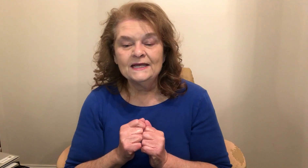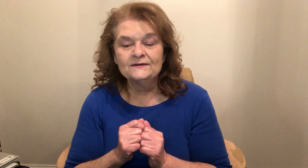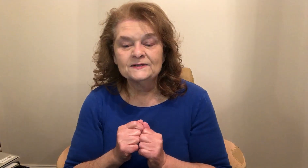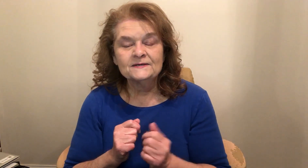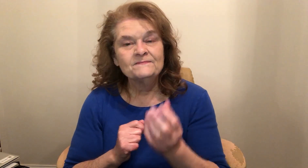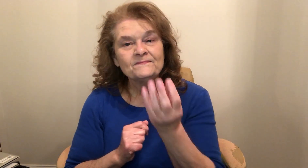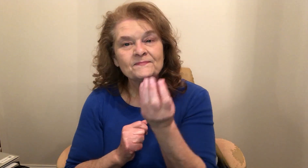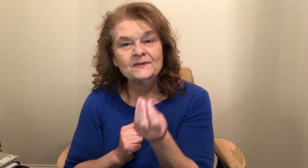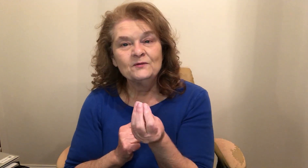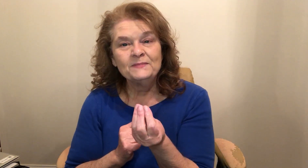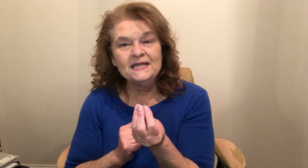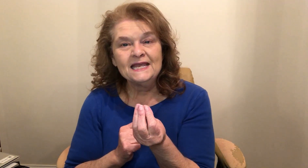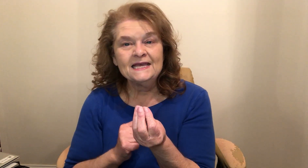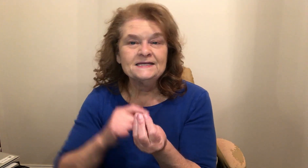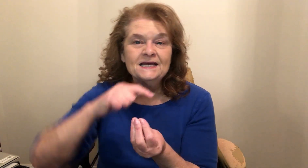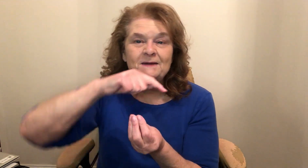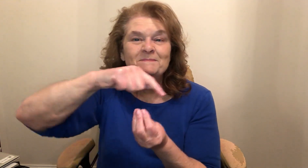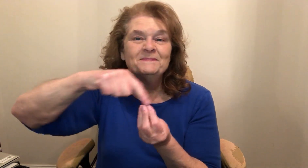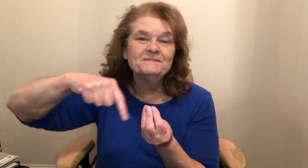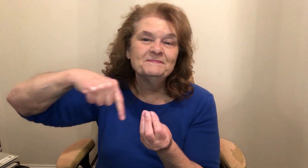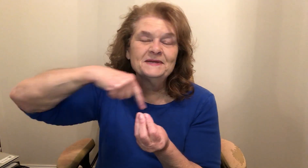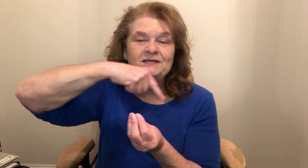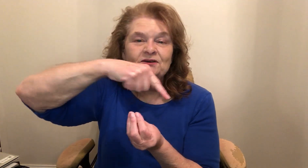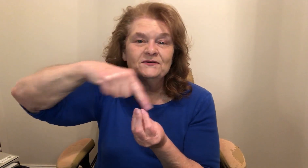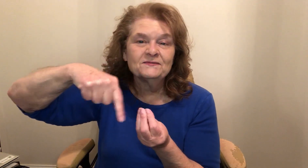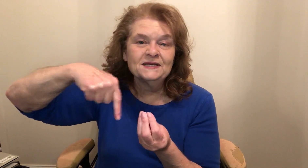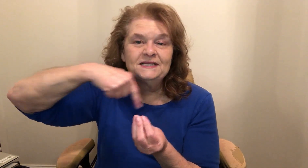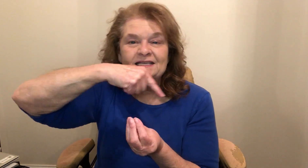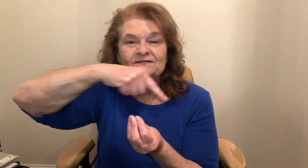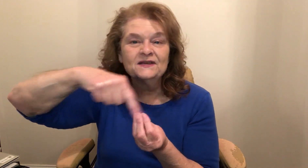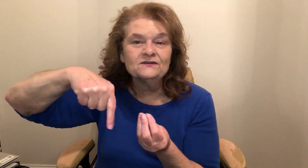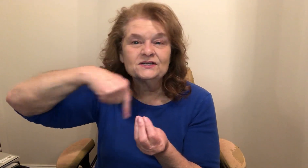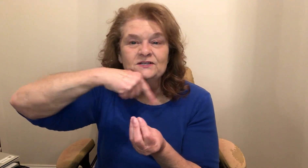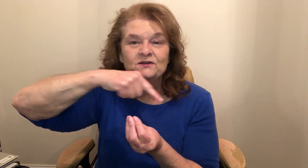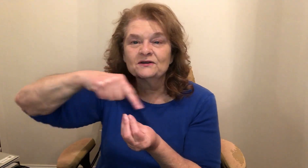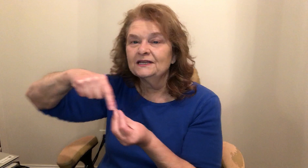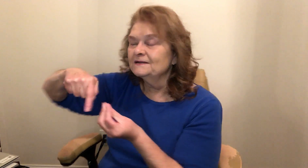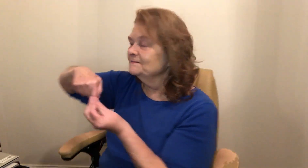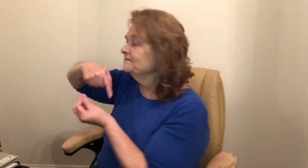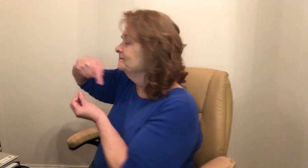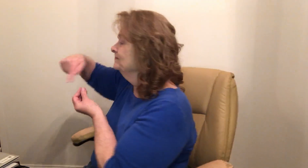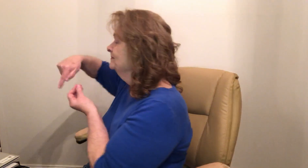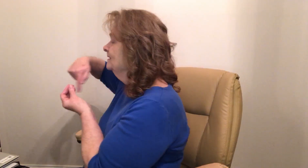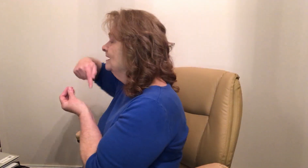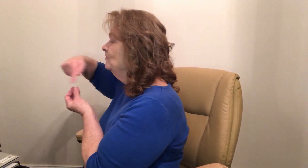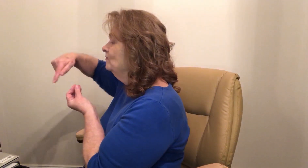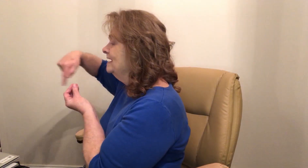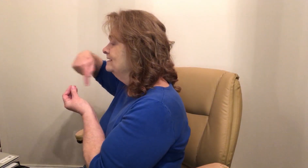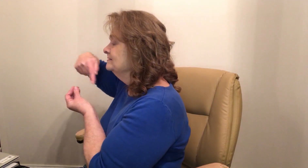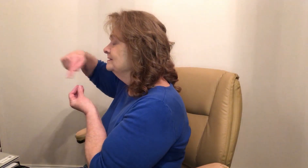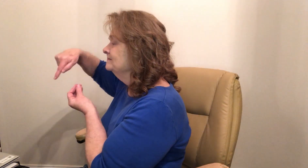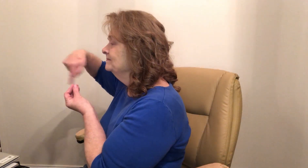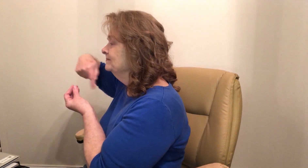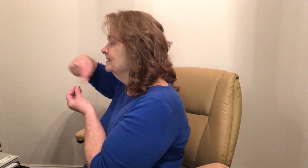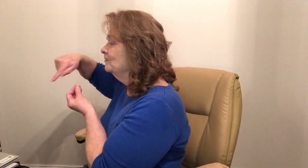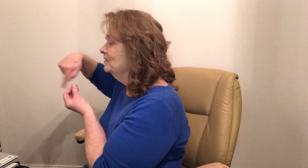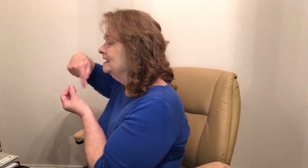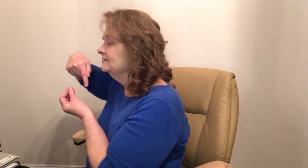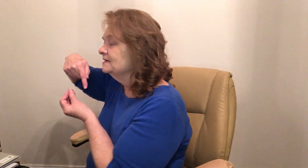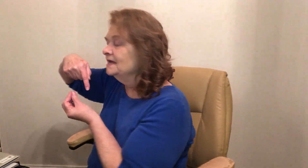Around. Your beak hand up and your index finger, just circle it. Around, around.